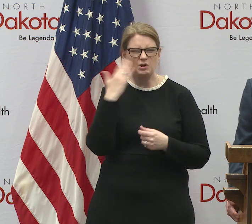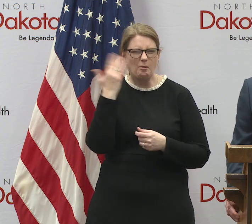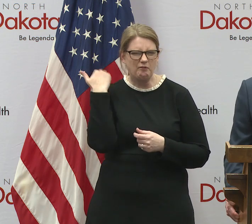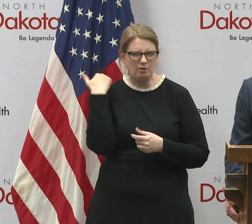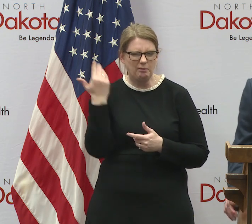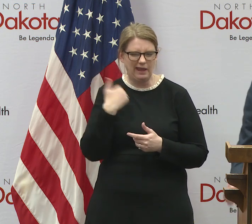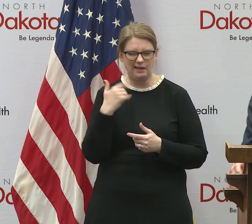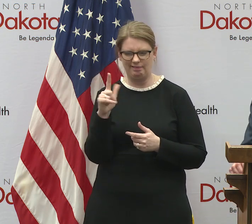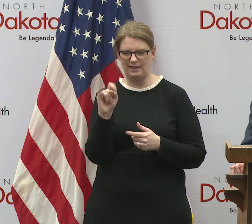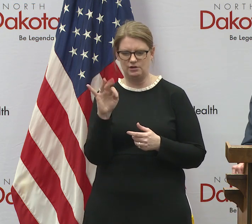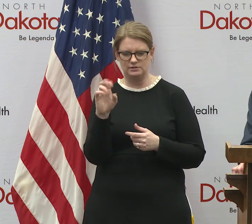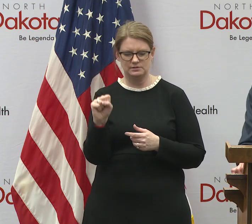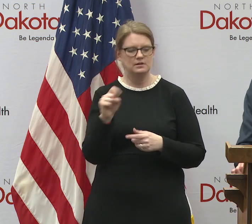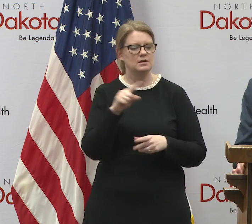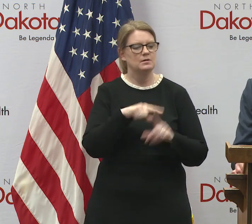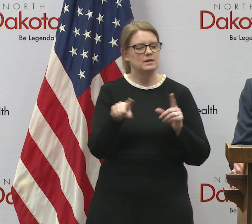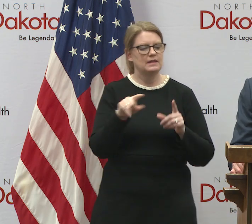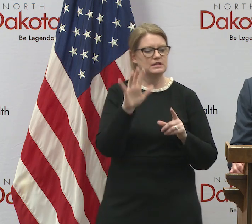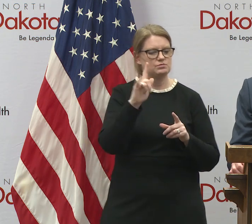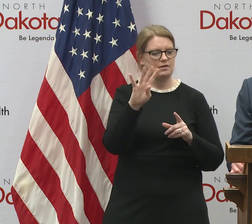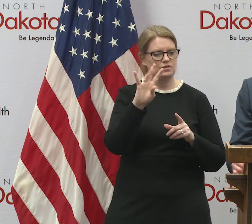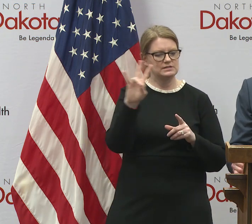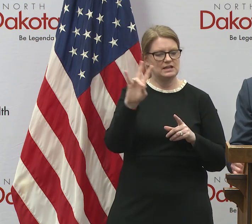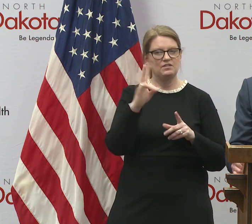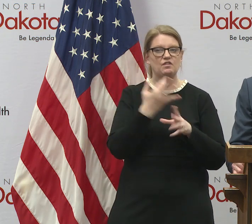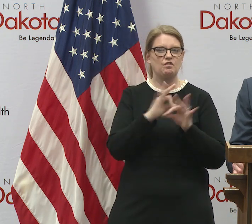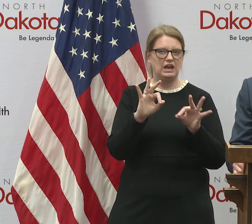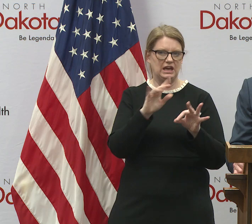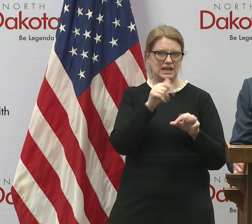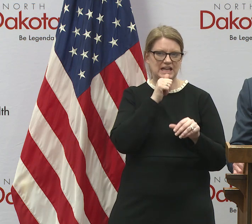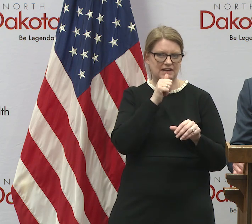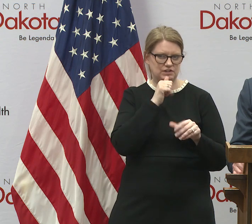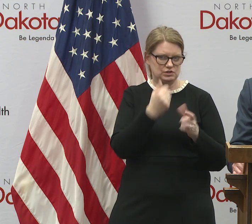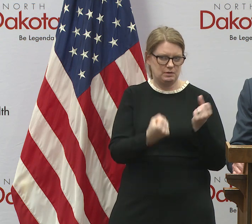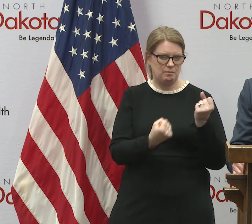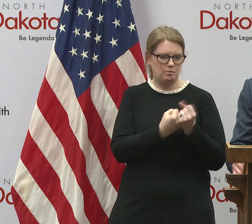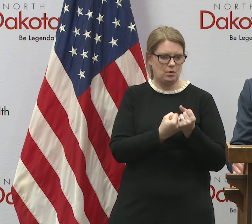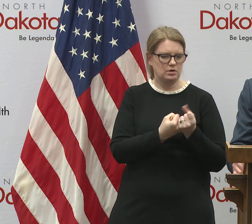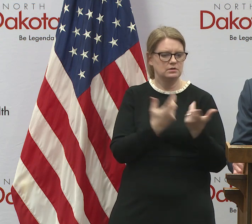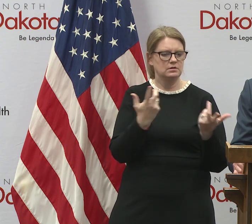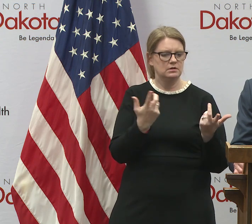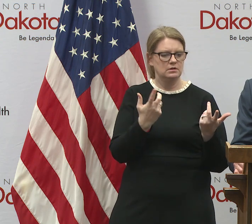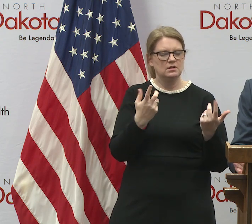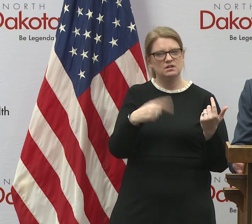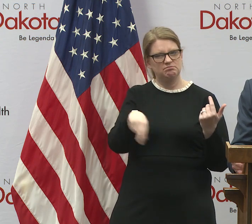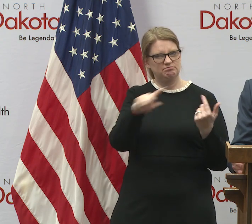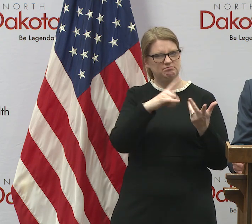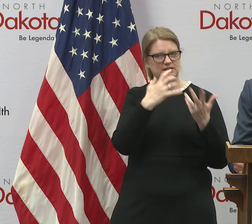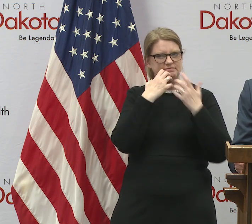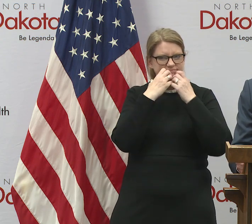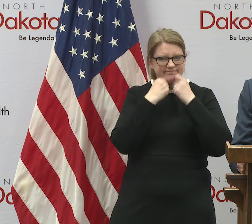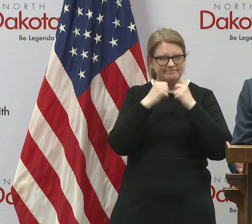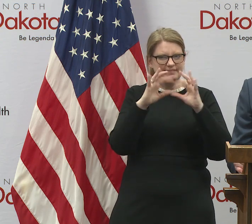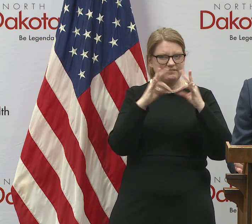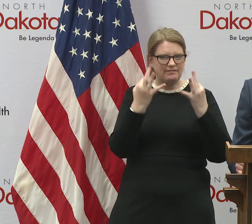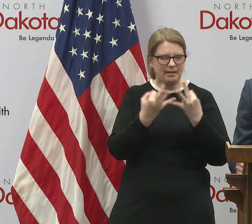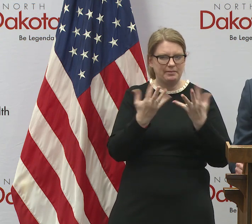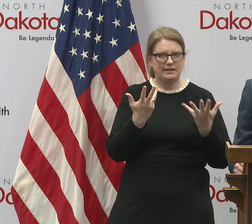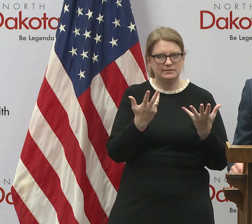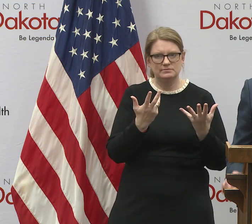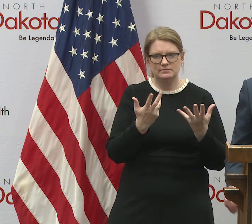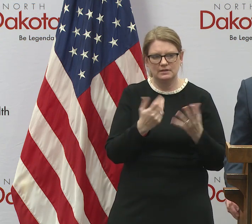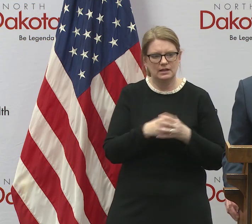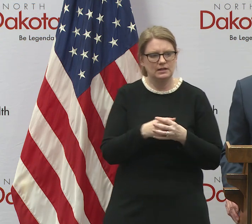provides 24/7 free and confidential support for people in distress, prevention crisis resources for you and your loved ones, and best practices